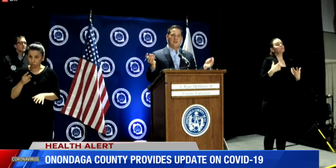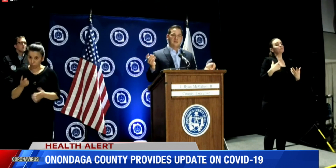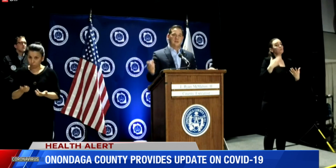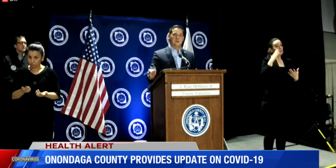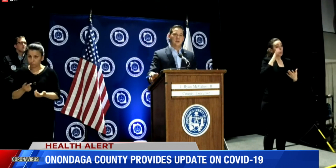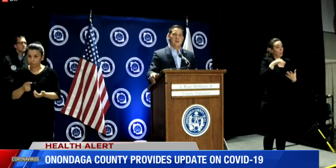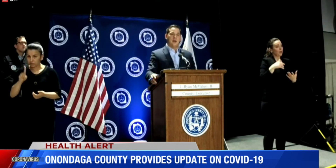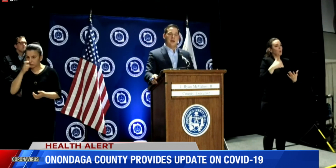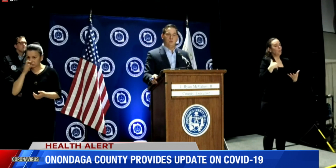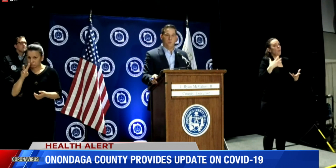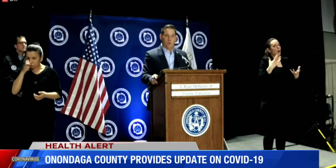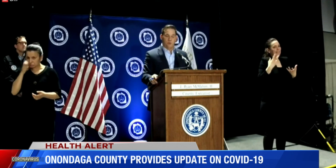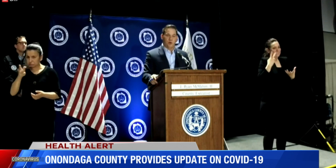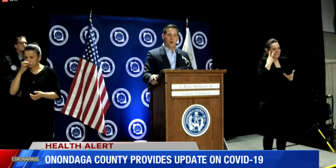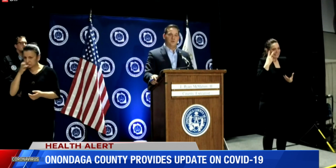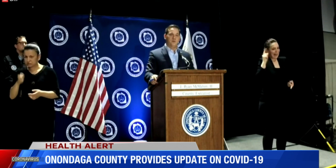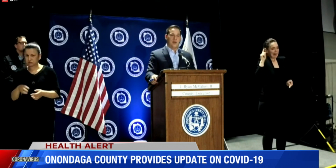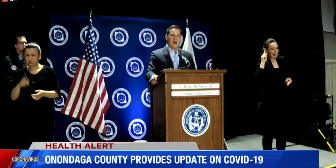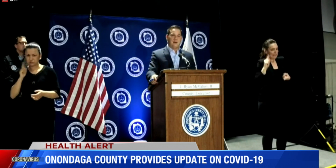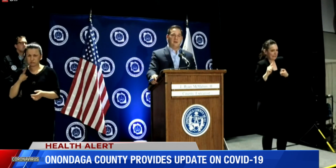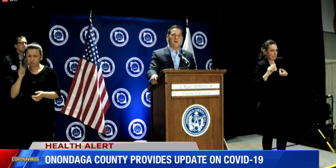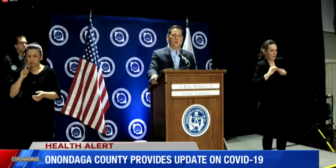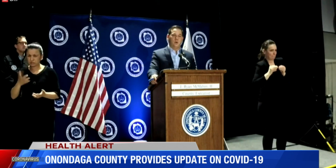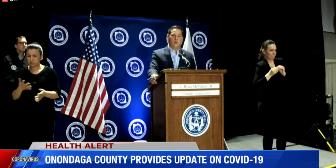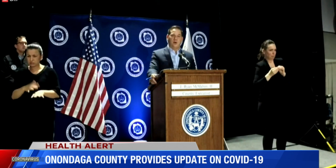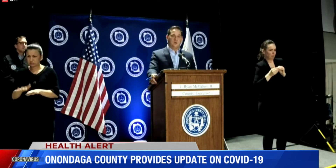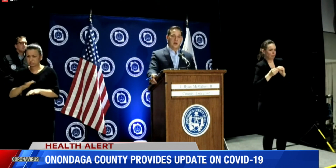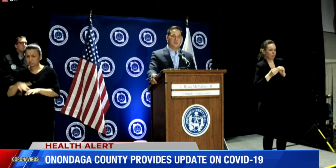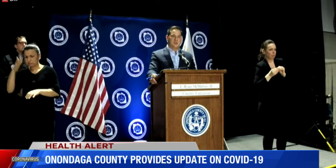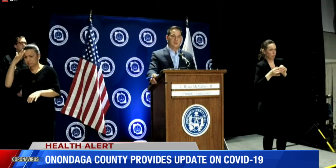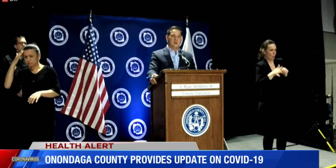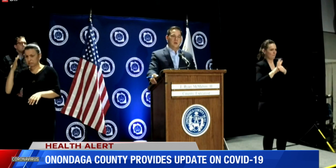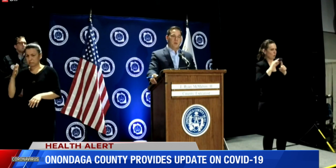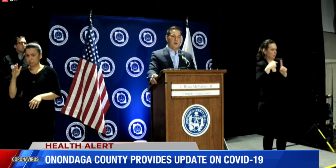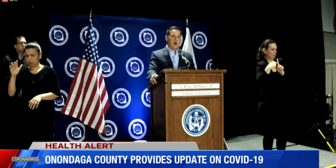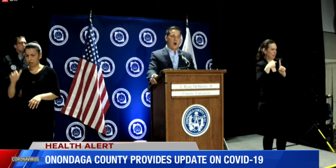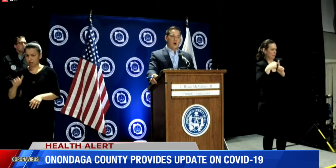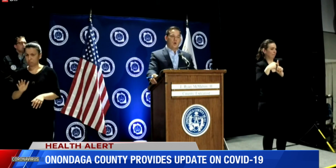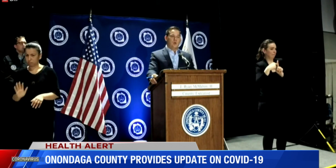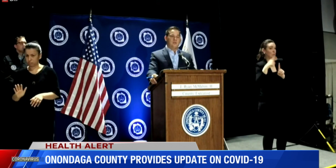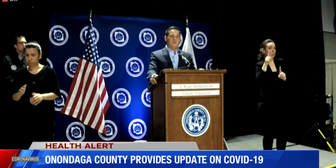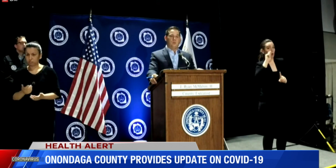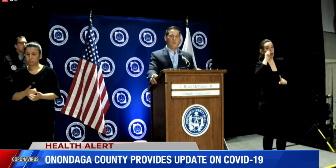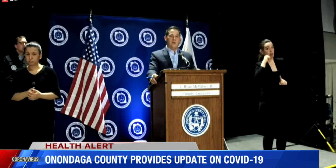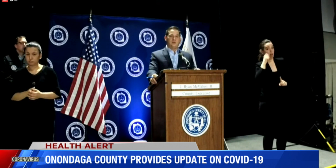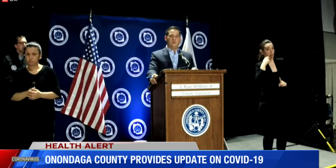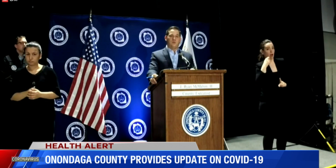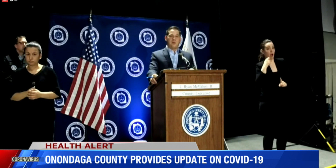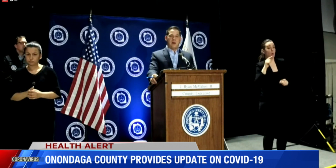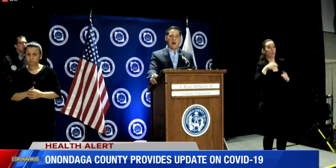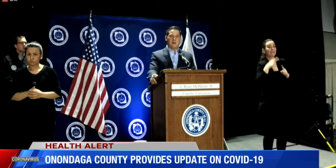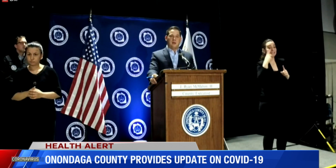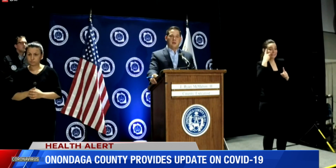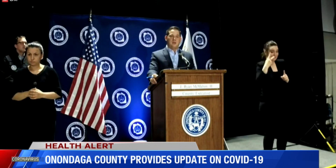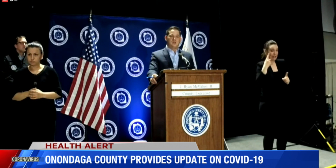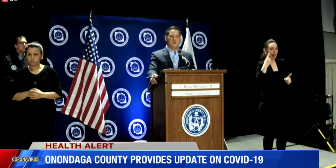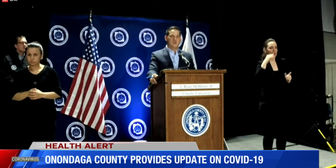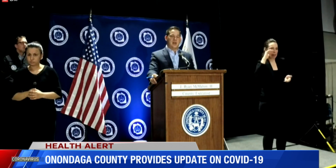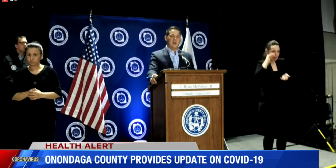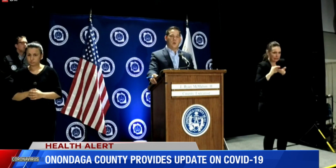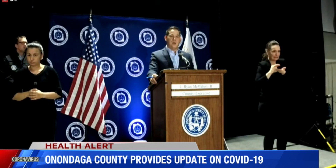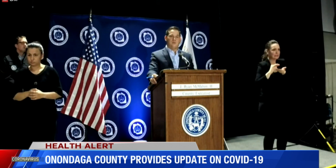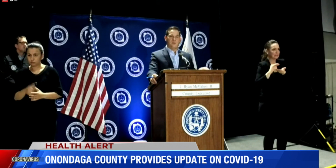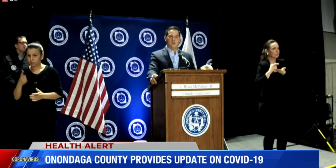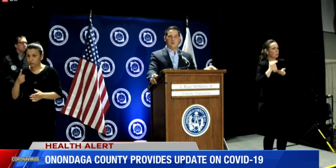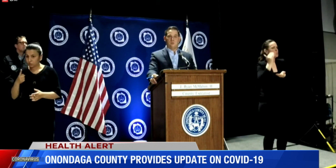new cases, and both curves will flatten and they'll go the right direction. But our only way to fight back is to